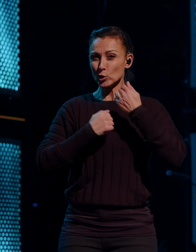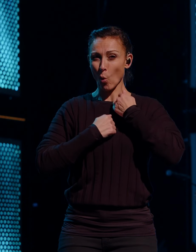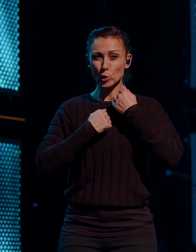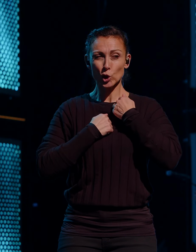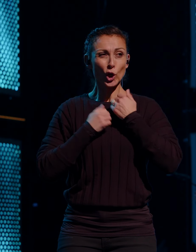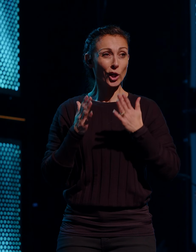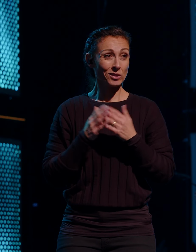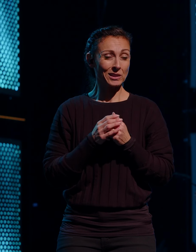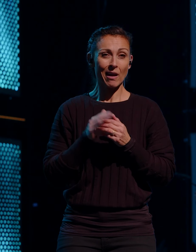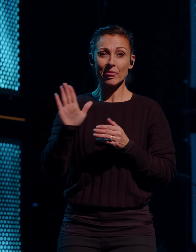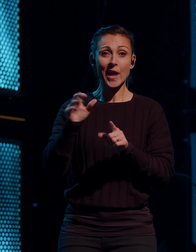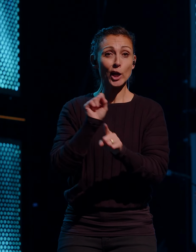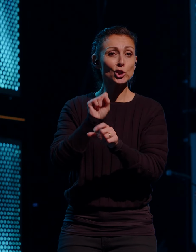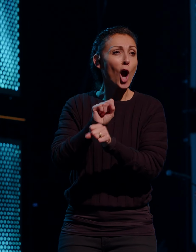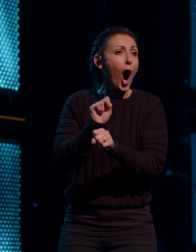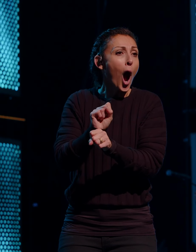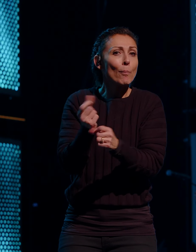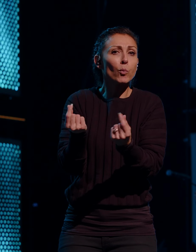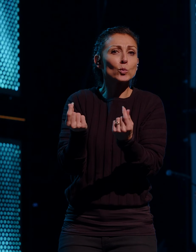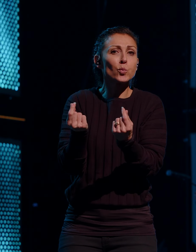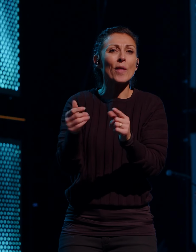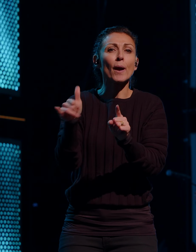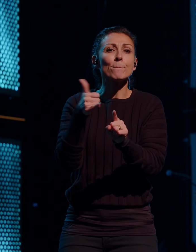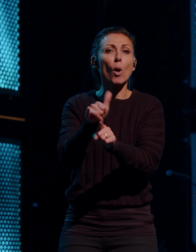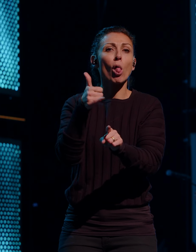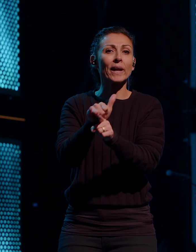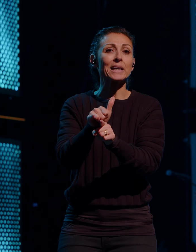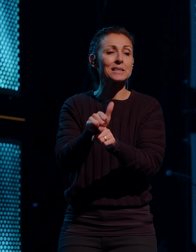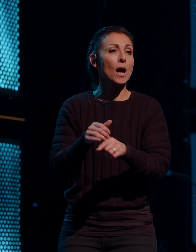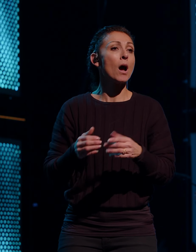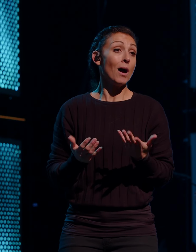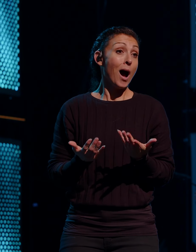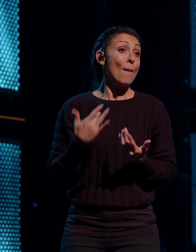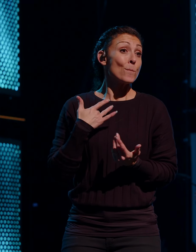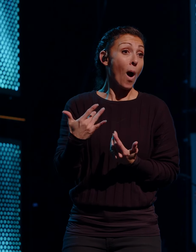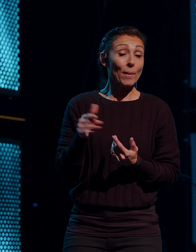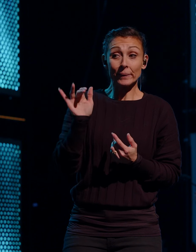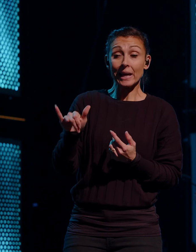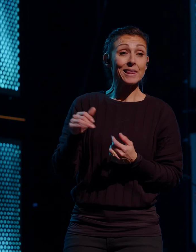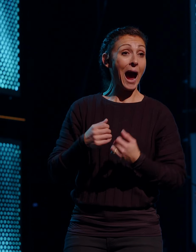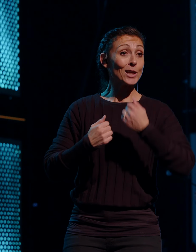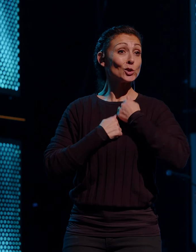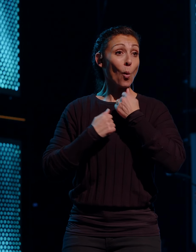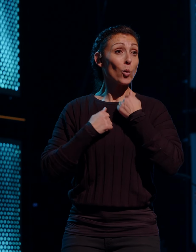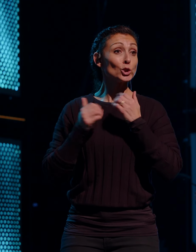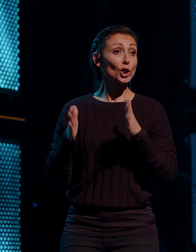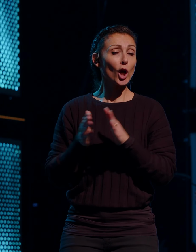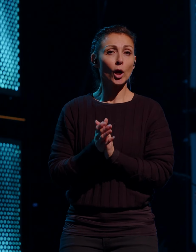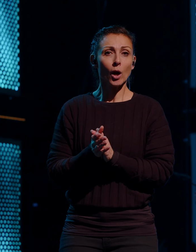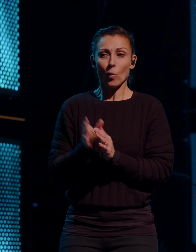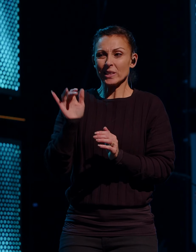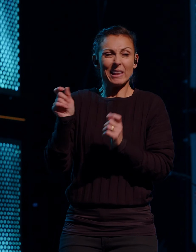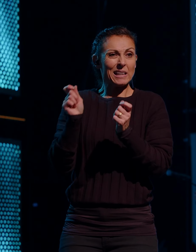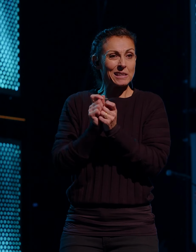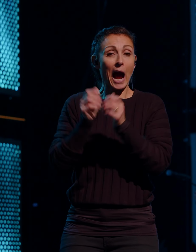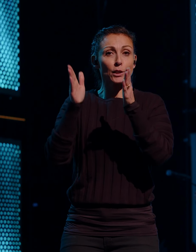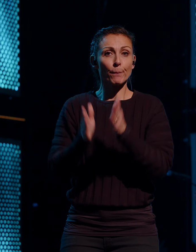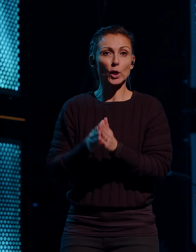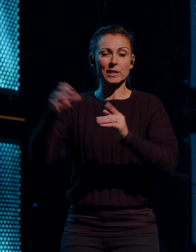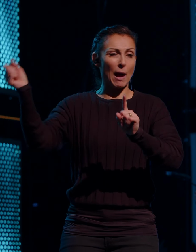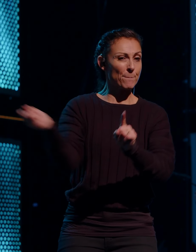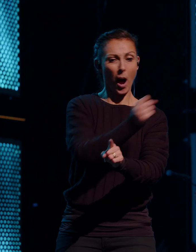all. And then this big miracle happens and all the doors are opening and unfastened. It's like, should I run for it? And out of the corner of